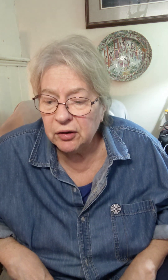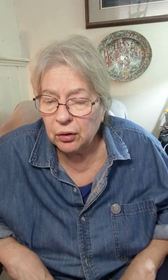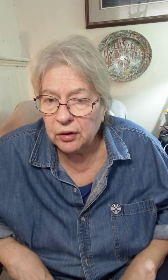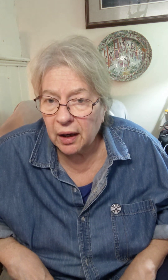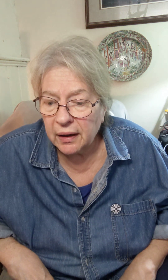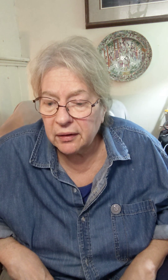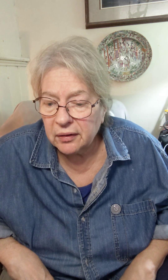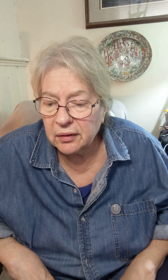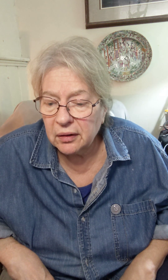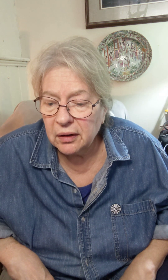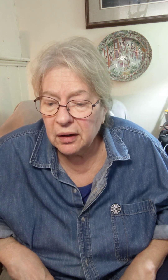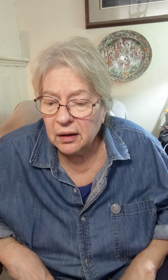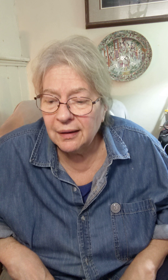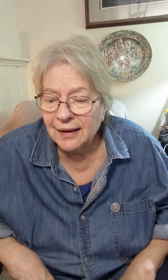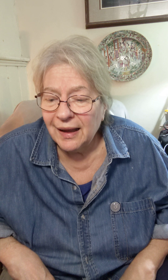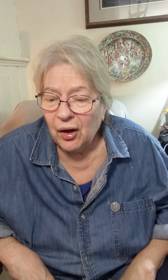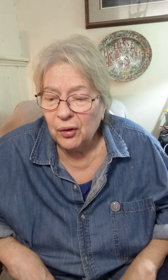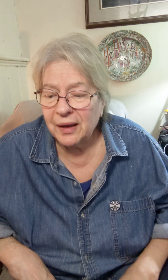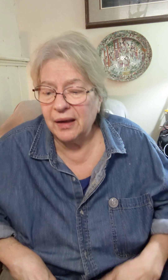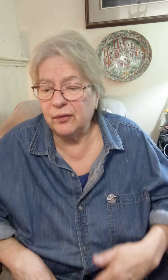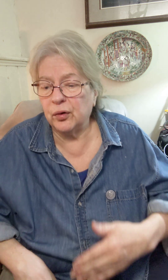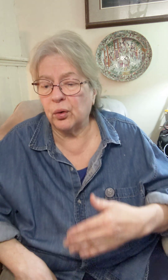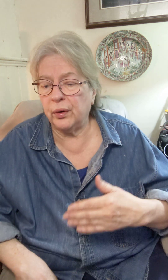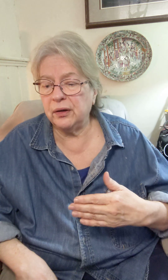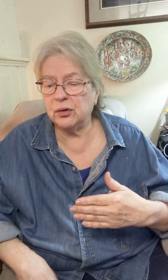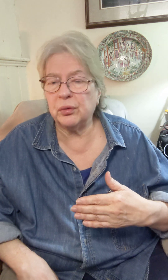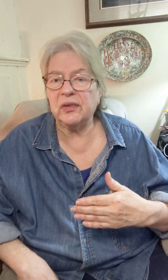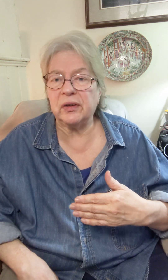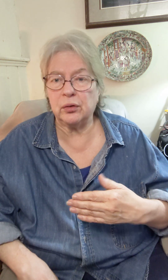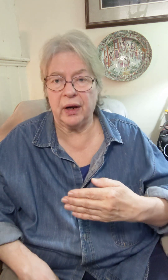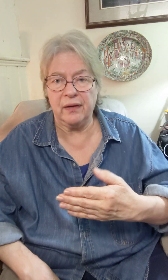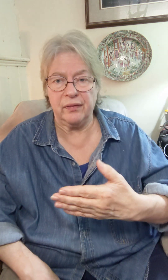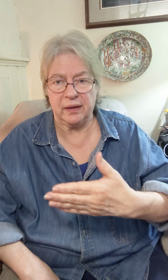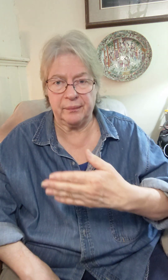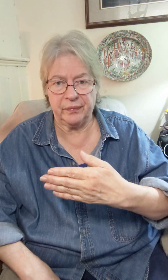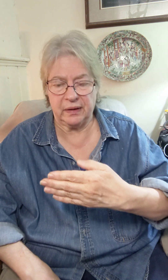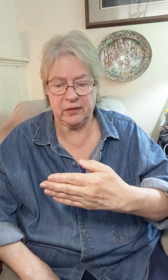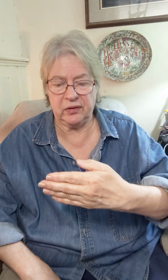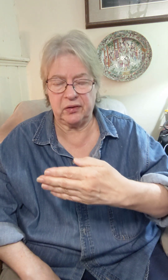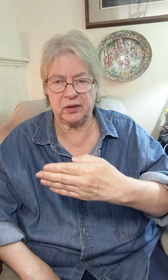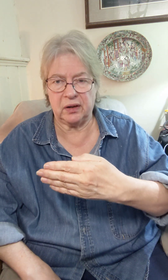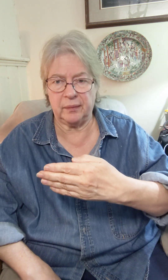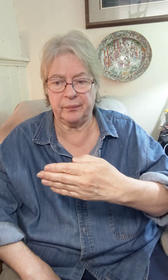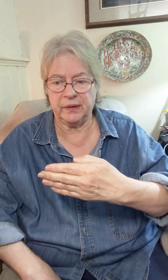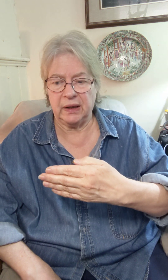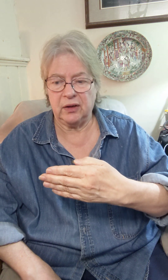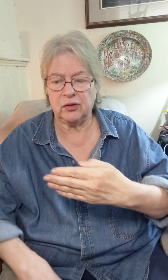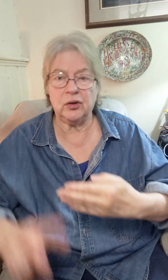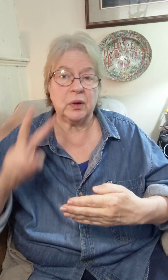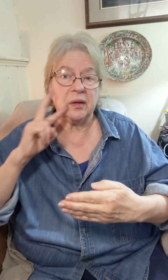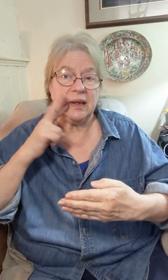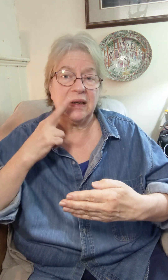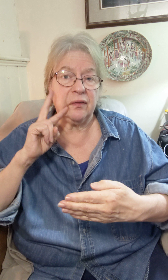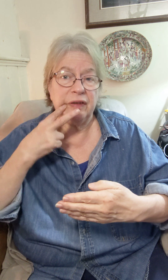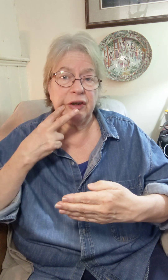Keto diet. Okay, for oil, grease, and gravy. Now this is, so you want vinegar